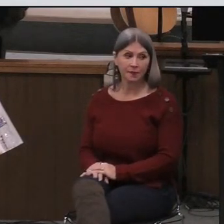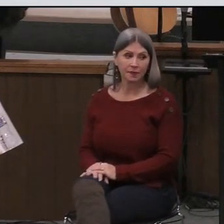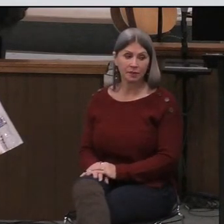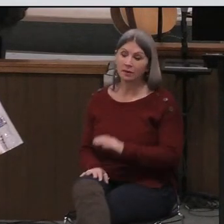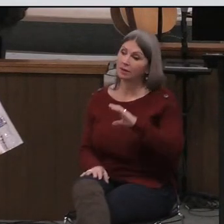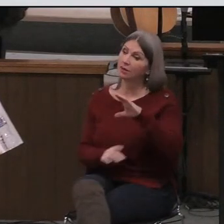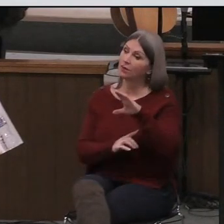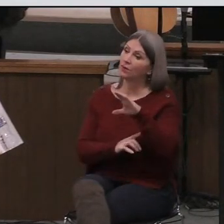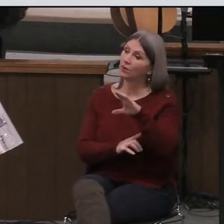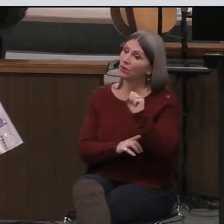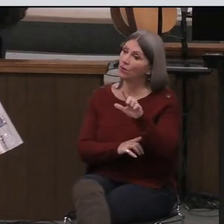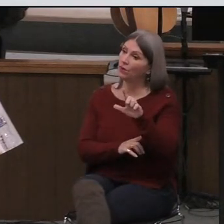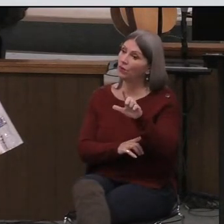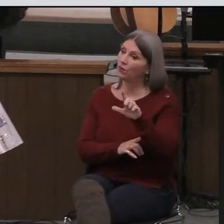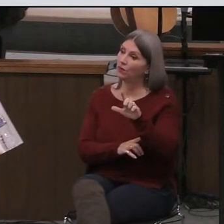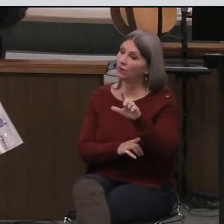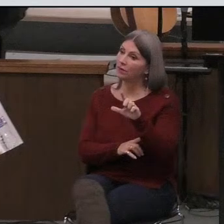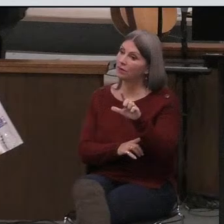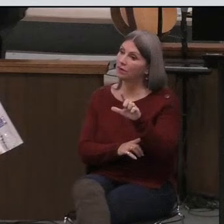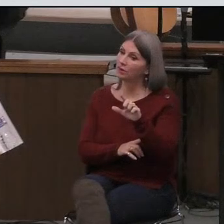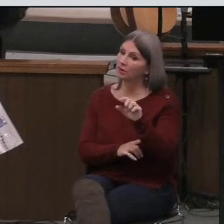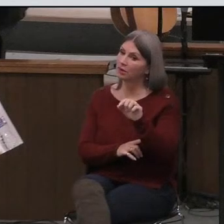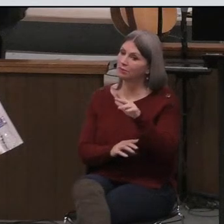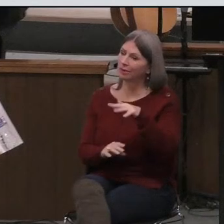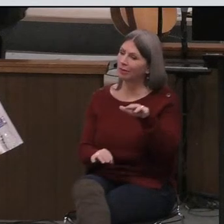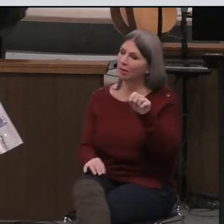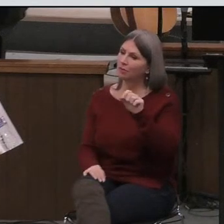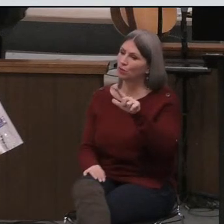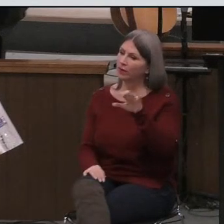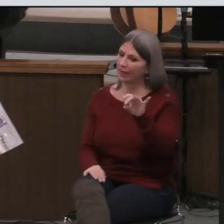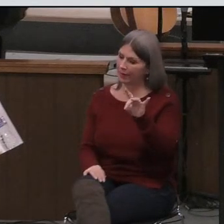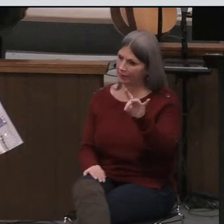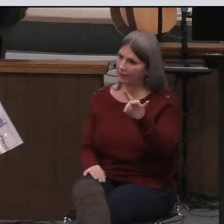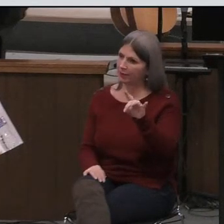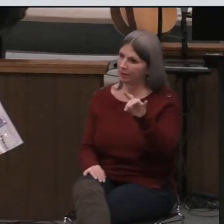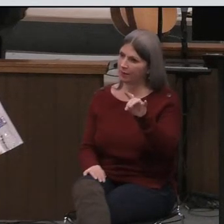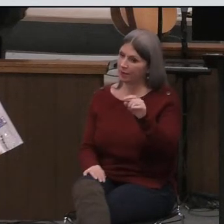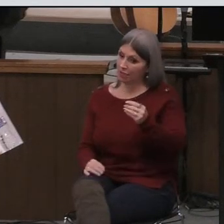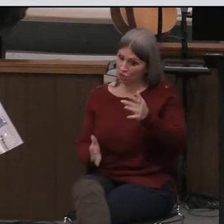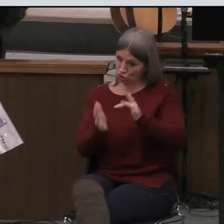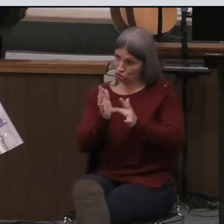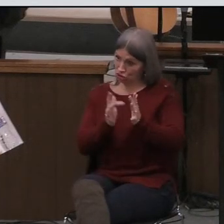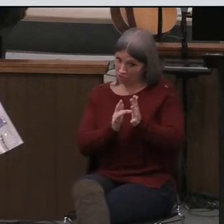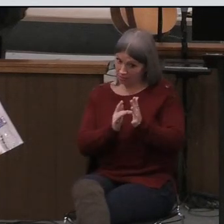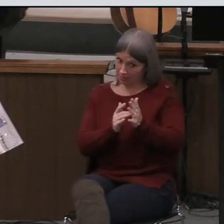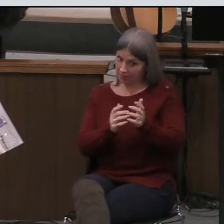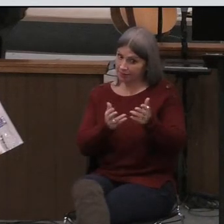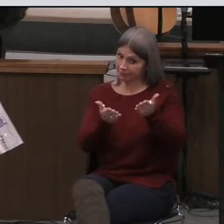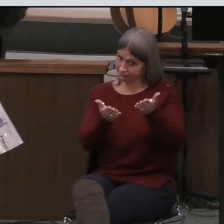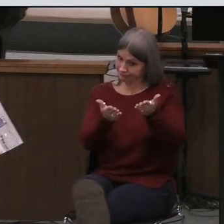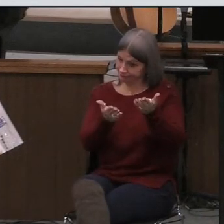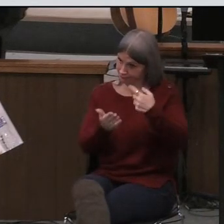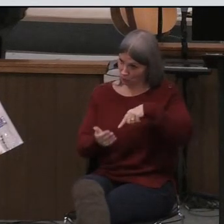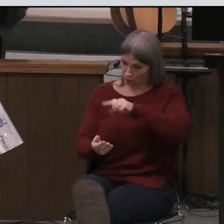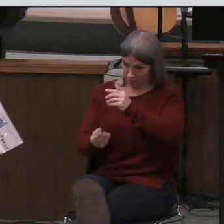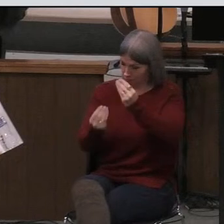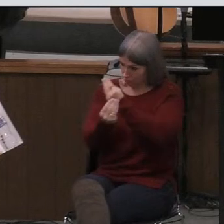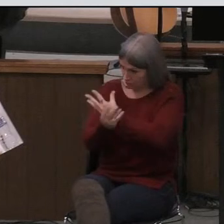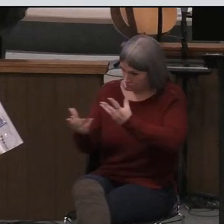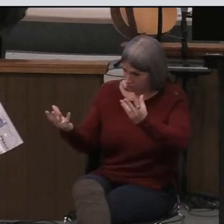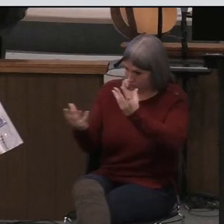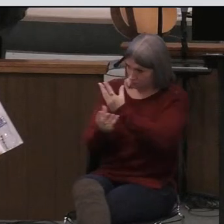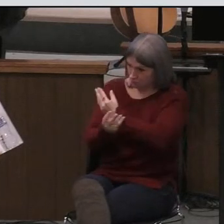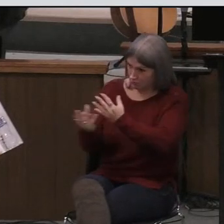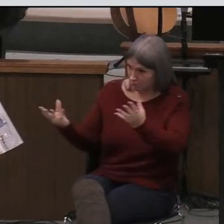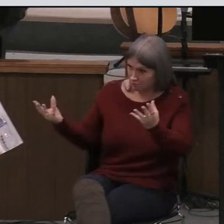In Colossians 1:28, it says, him we proclaim. This Jesus is the one who